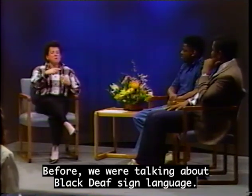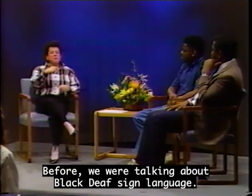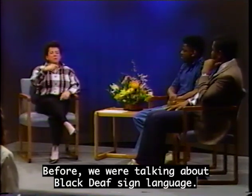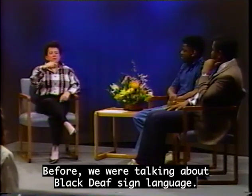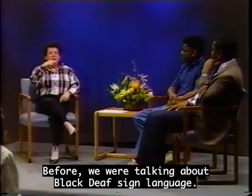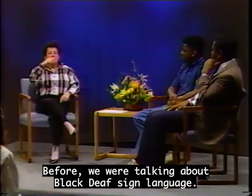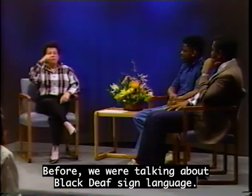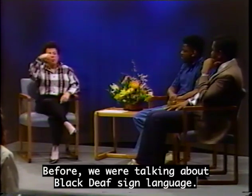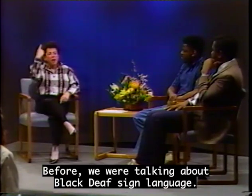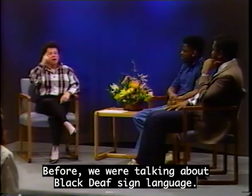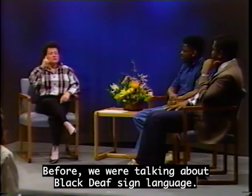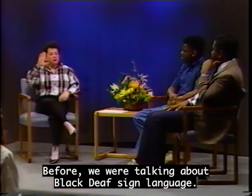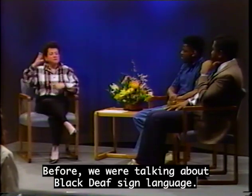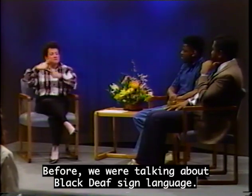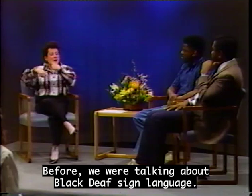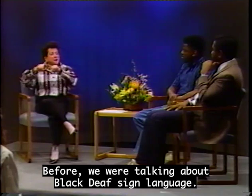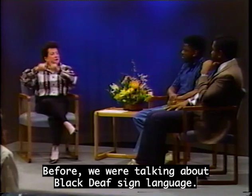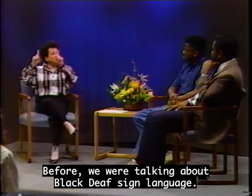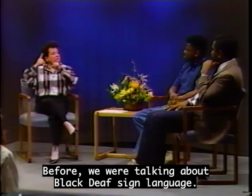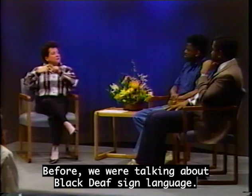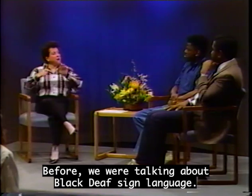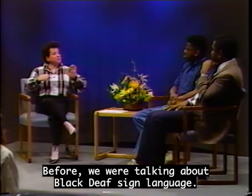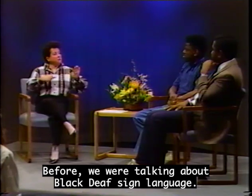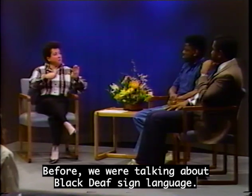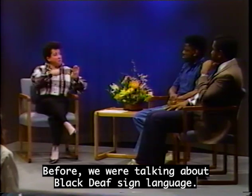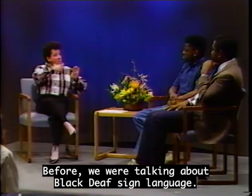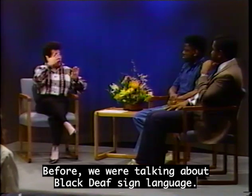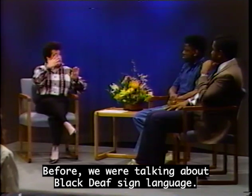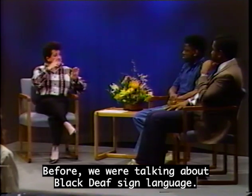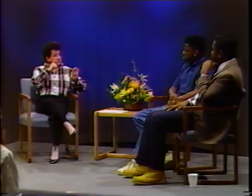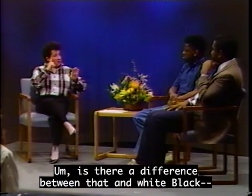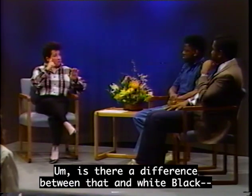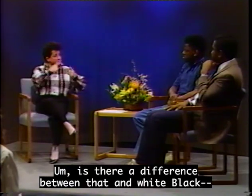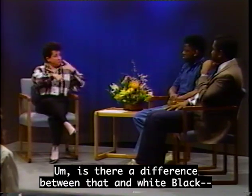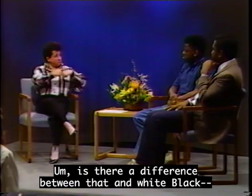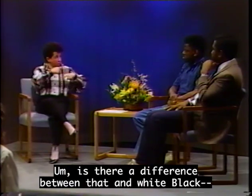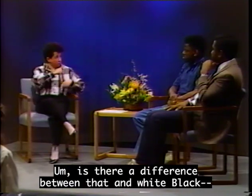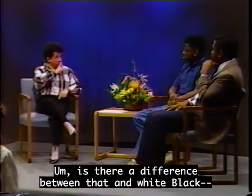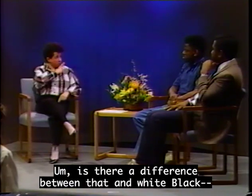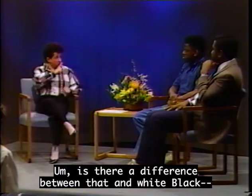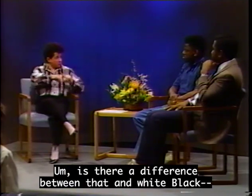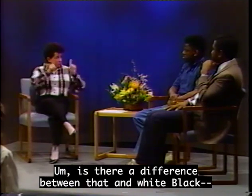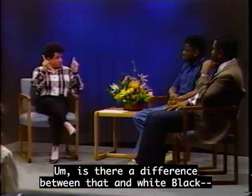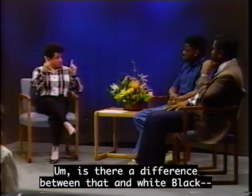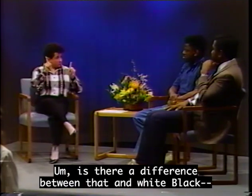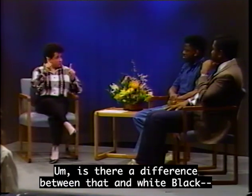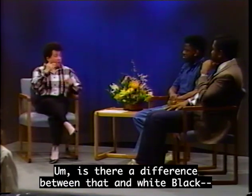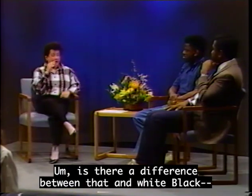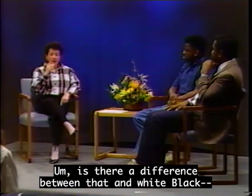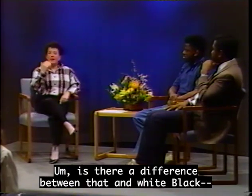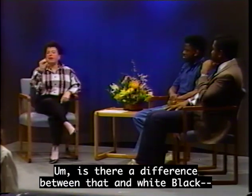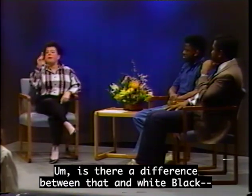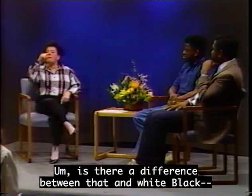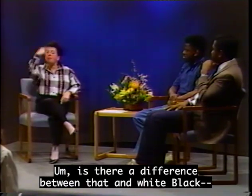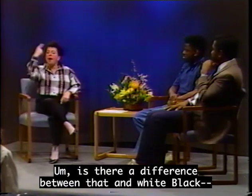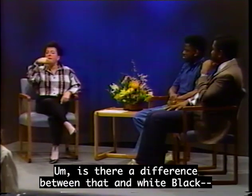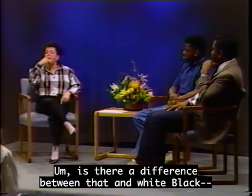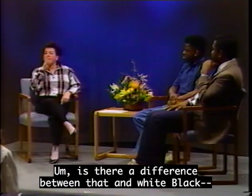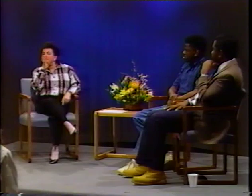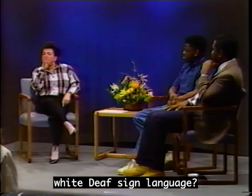Before we were talking about black deaf sign language. Is there a difference between that and